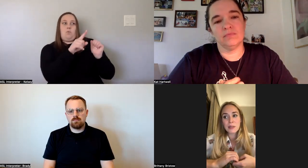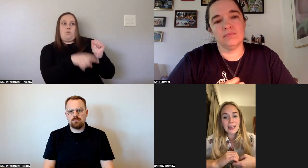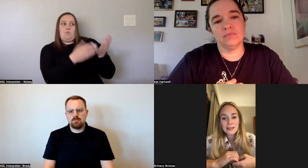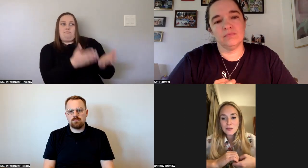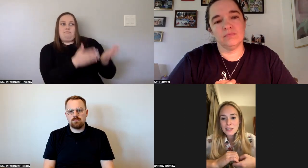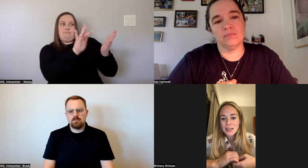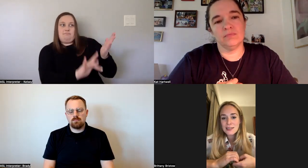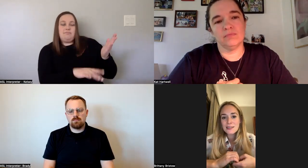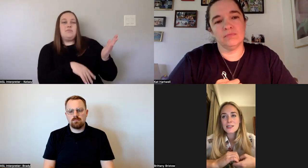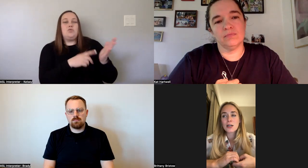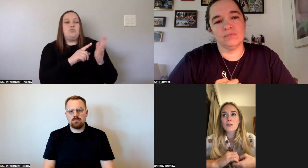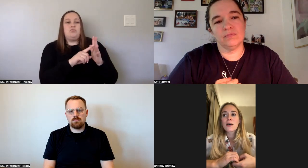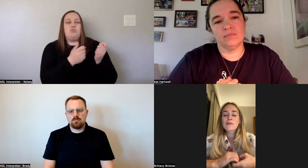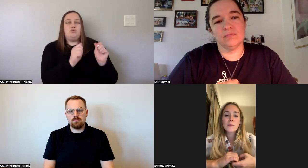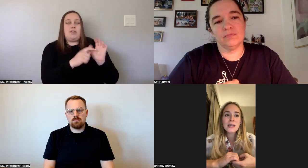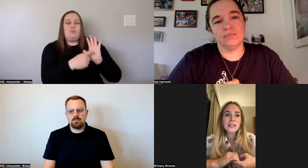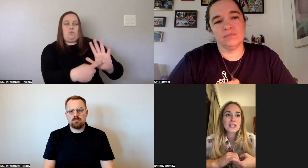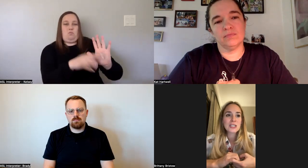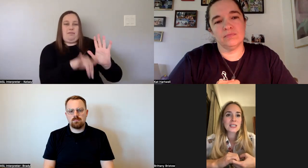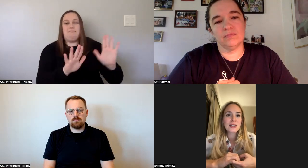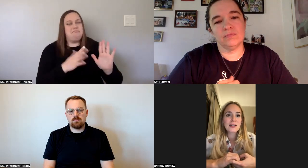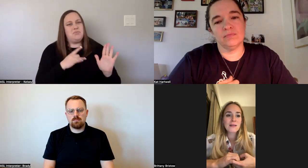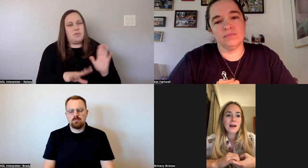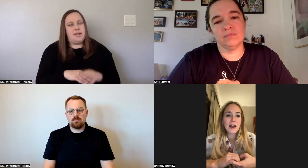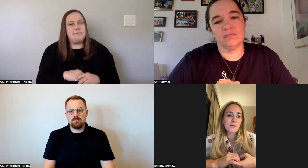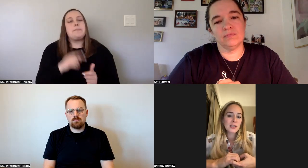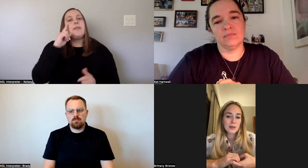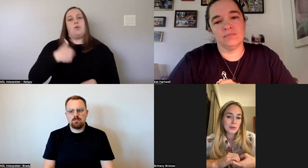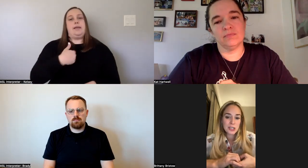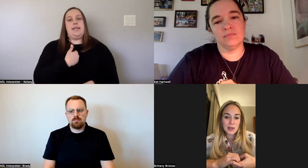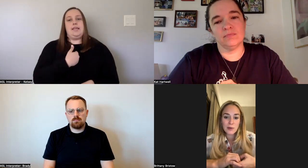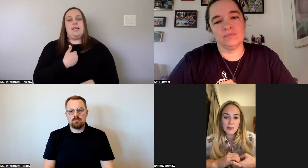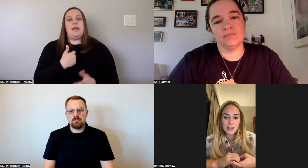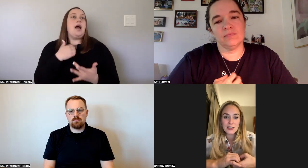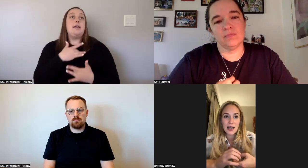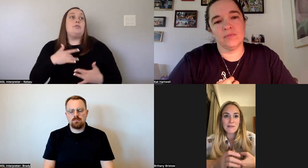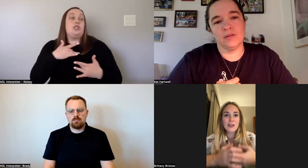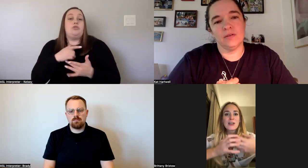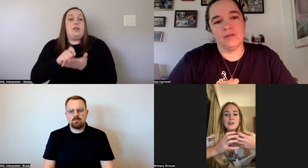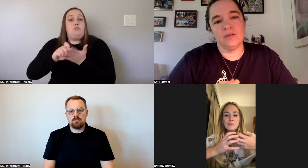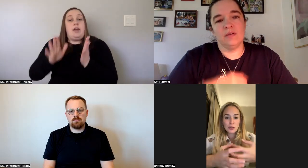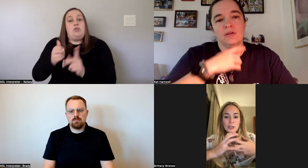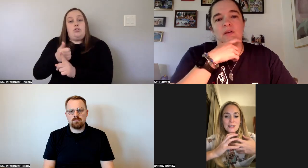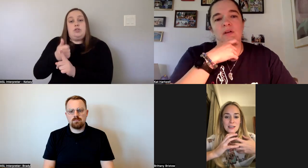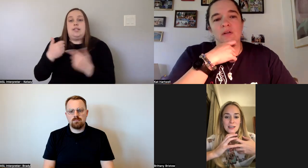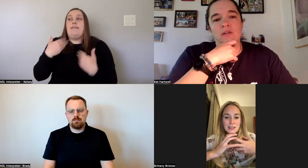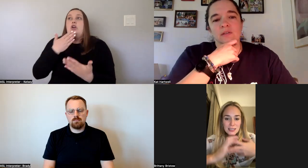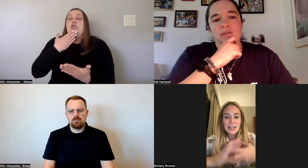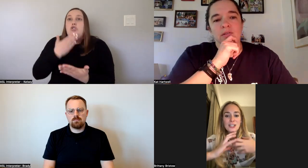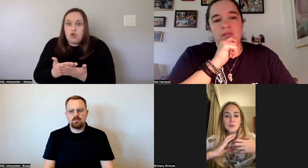of play at those things. So for me, it's just, I really appreciate when writers have